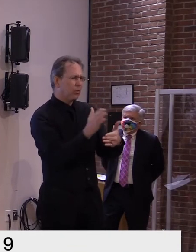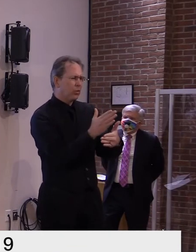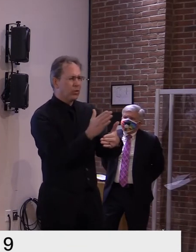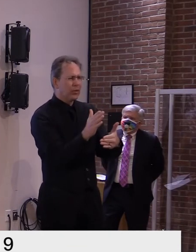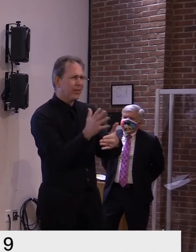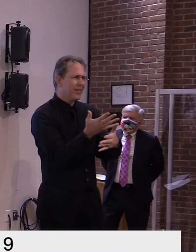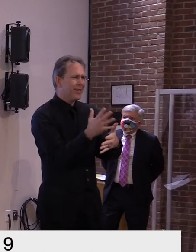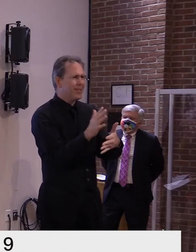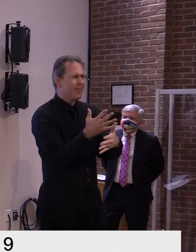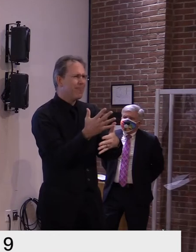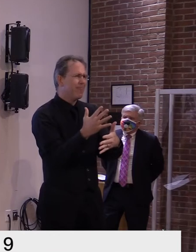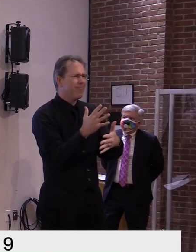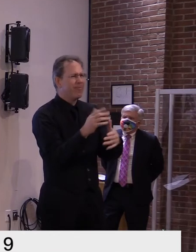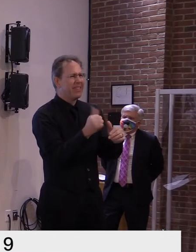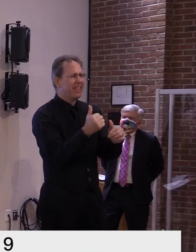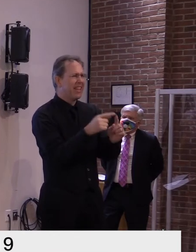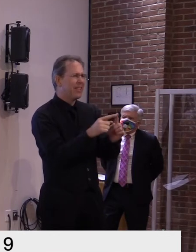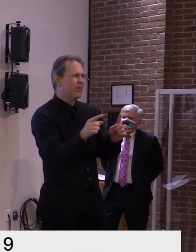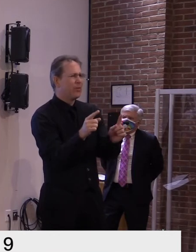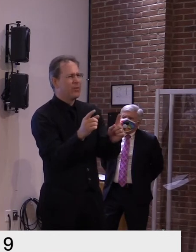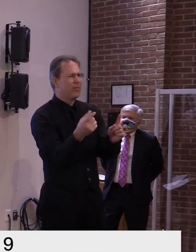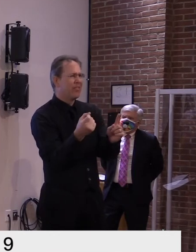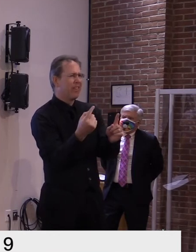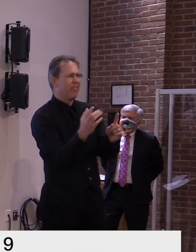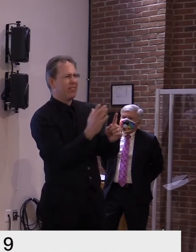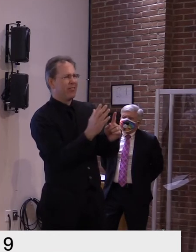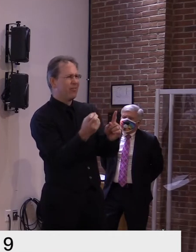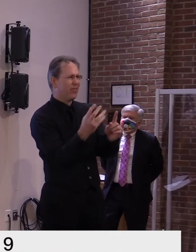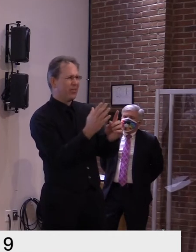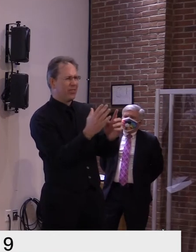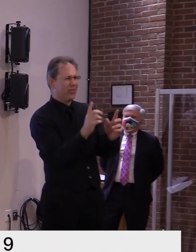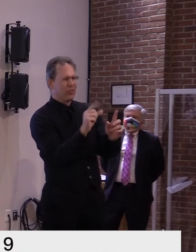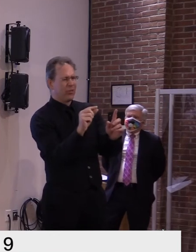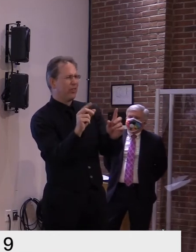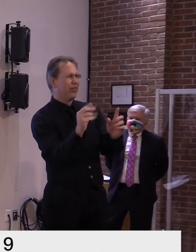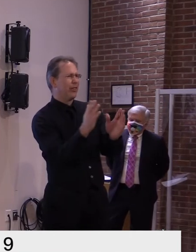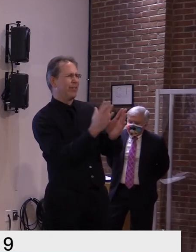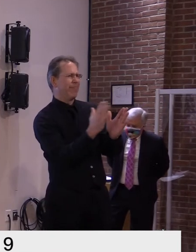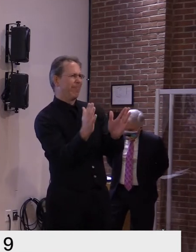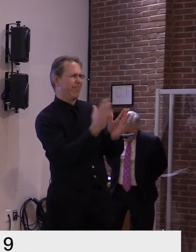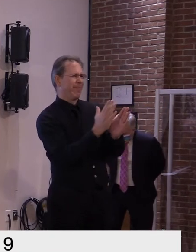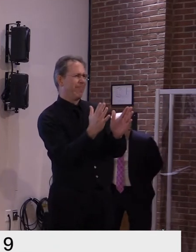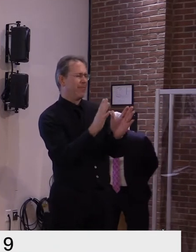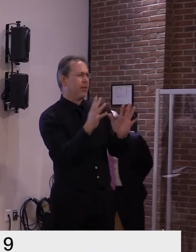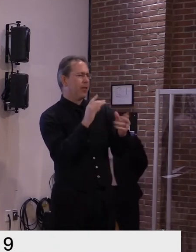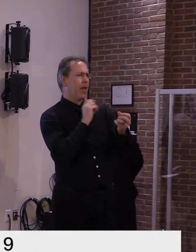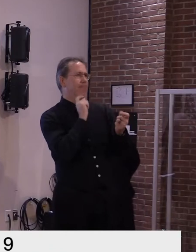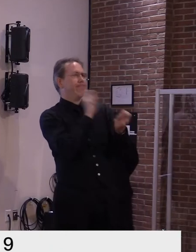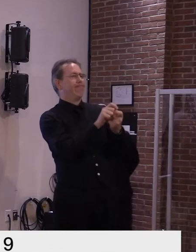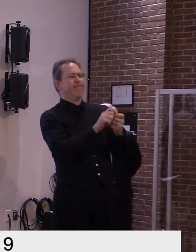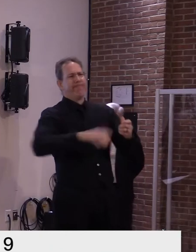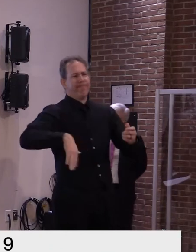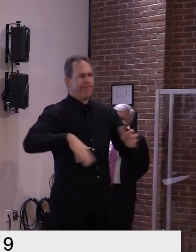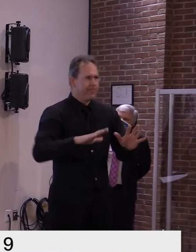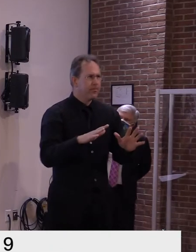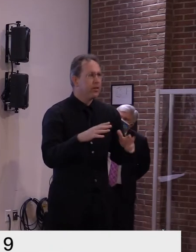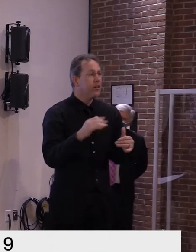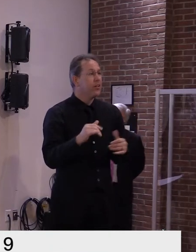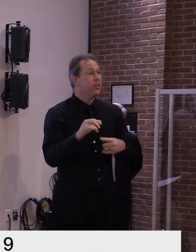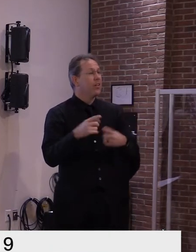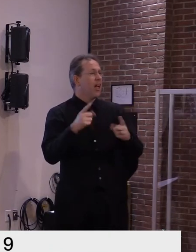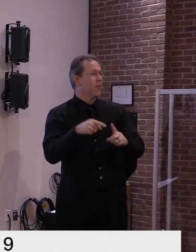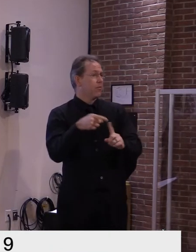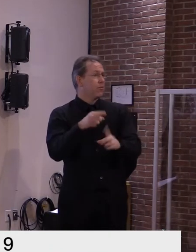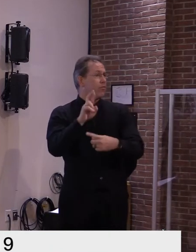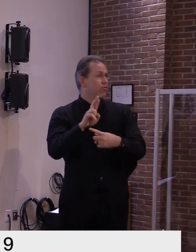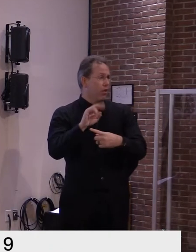low tens, you know, 20 or 30 that we're aware of. Relative to the Rutland barracks, we did have